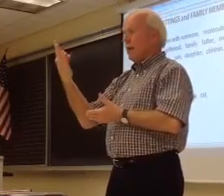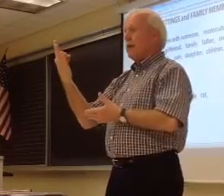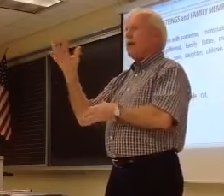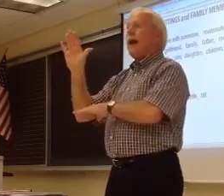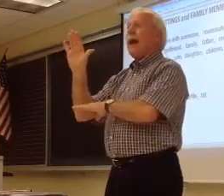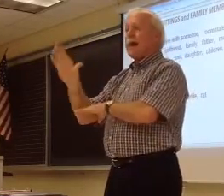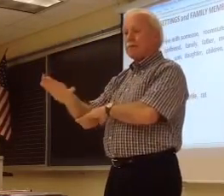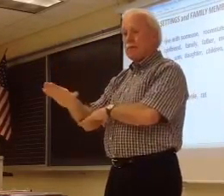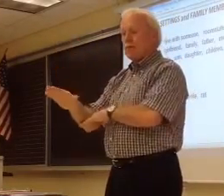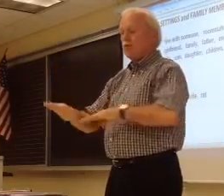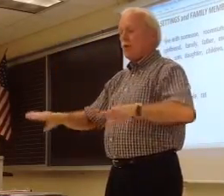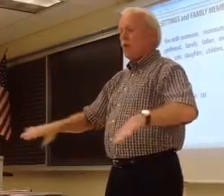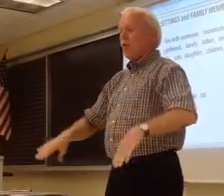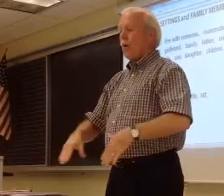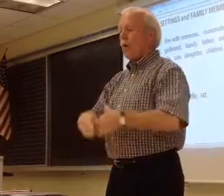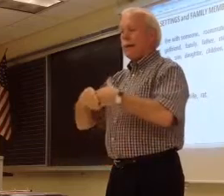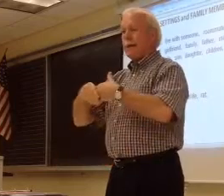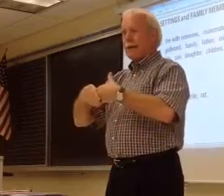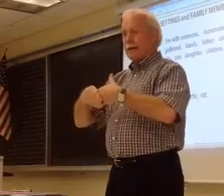Friday afternoon. Wedding.